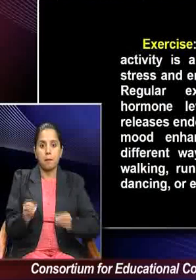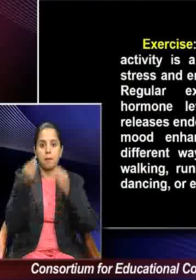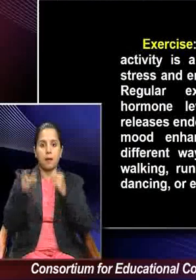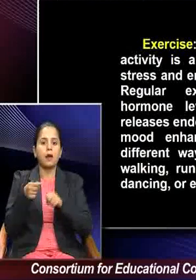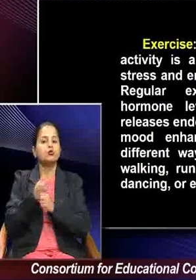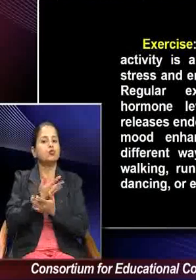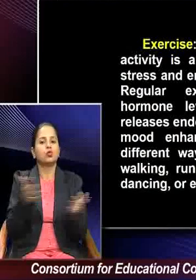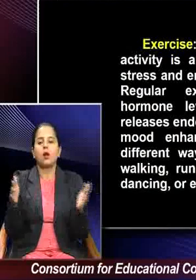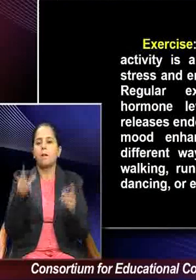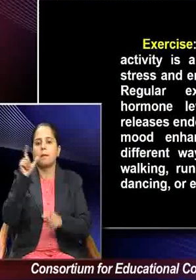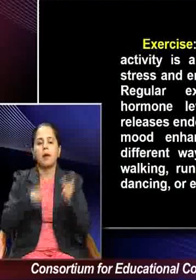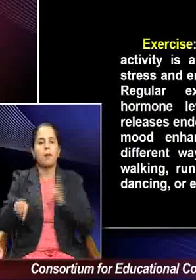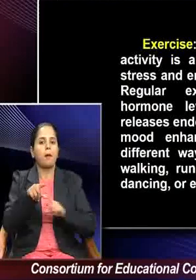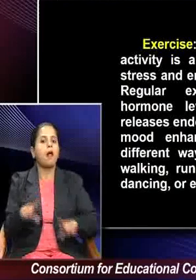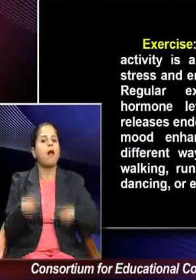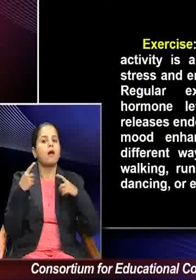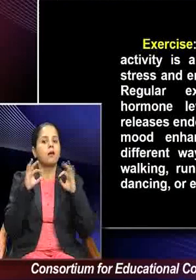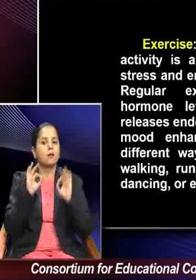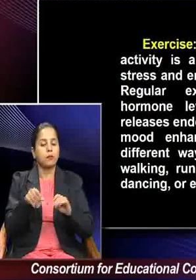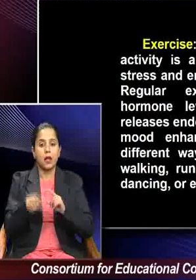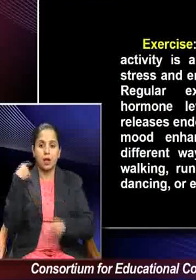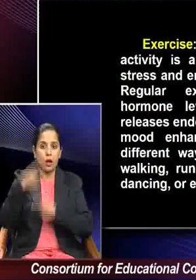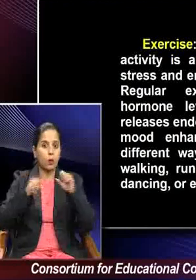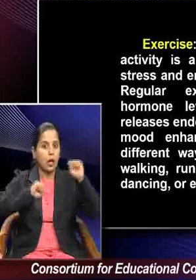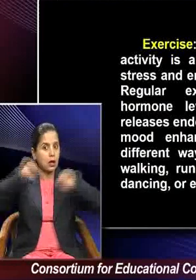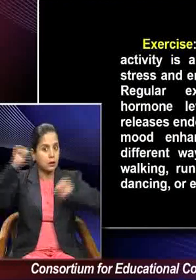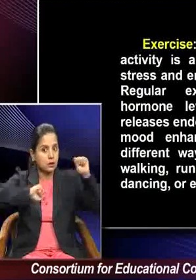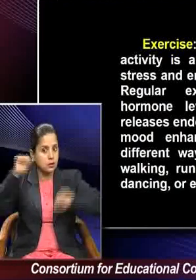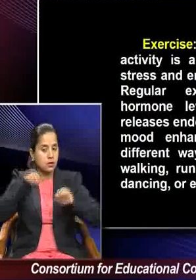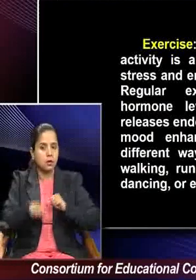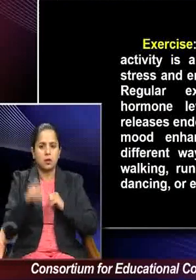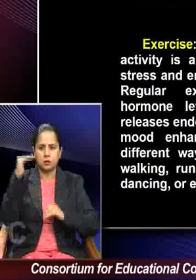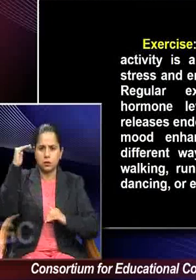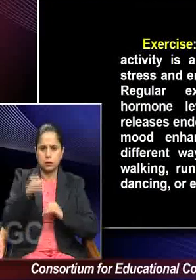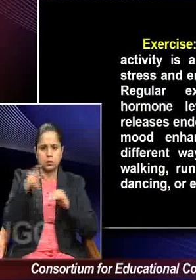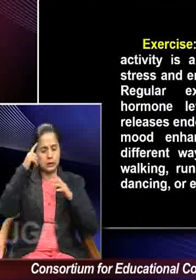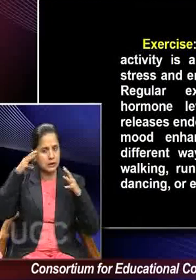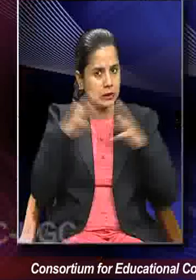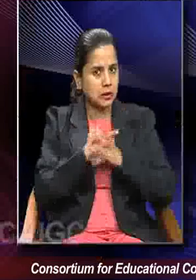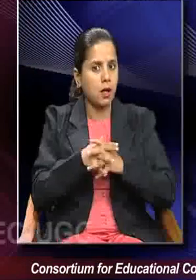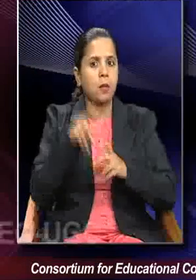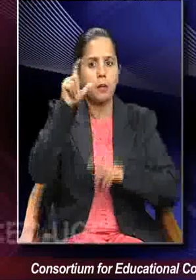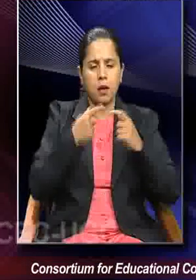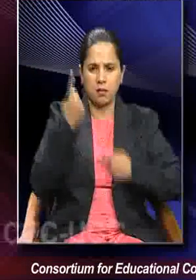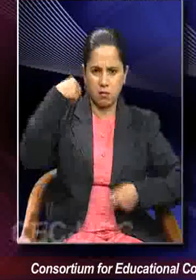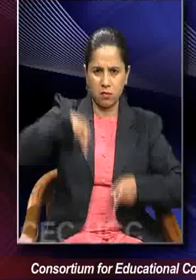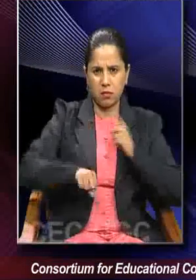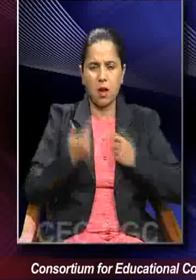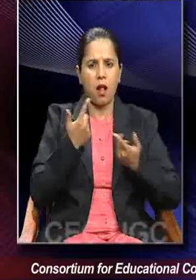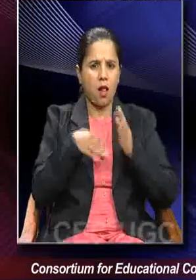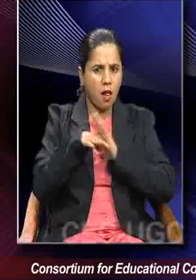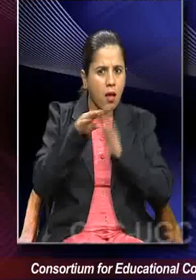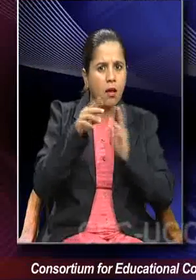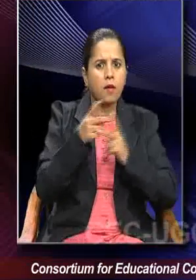general well-being. Regular exercise lowers the stress hormone levels in the body